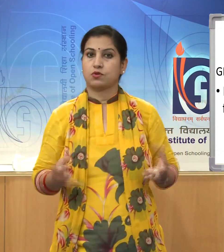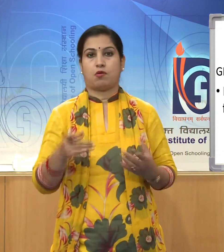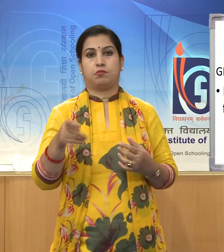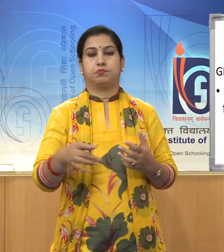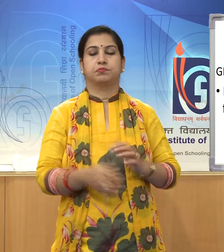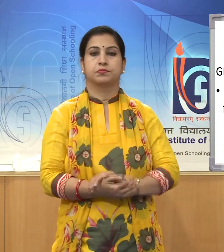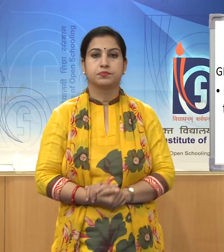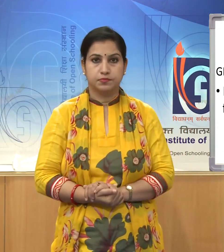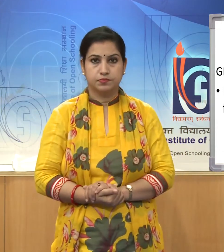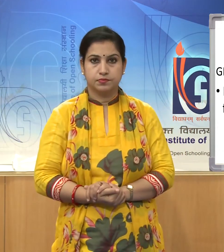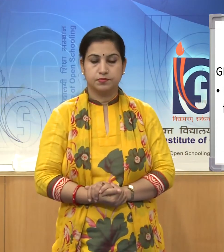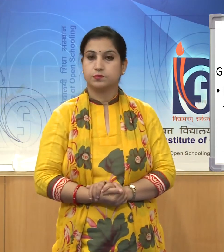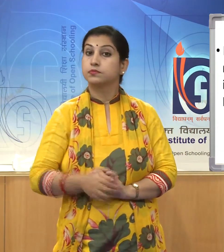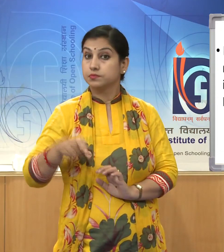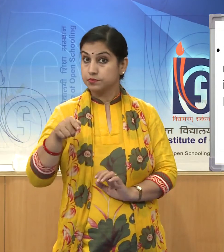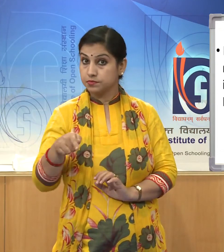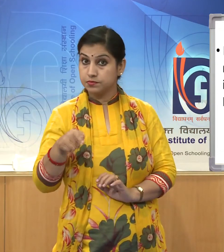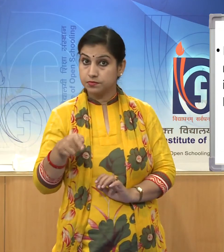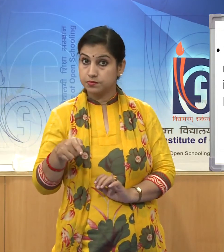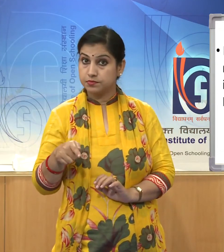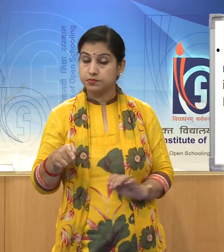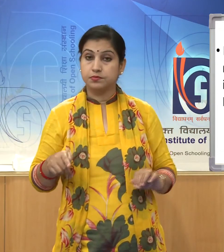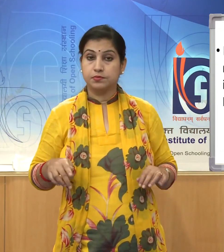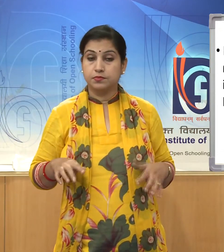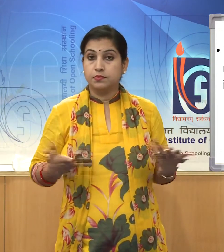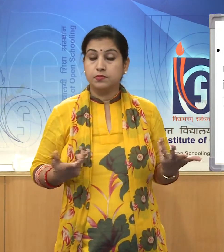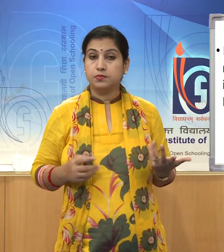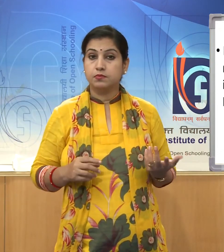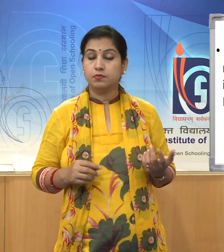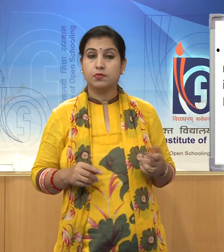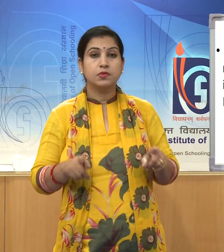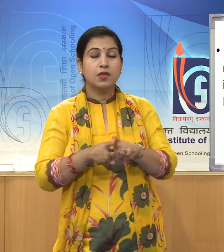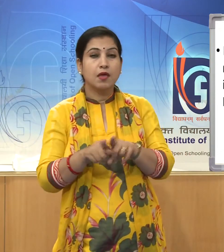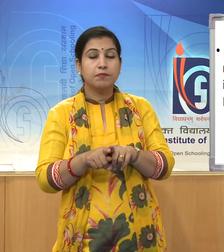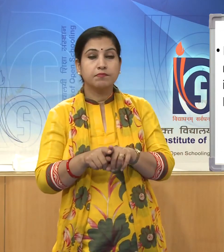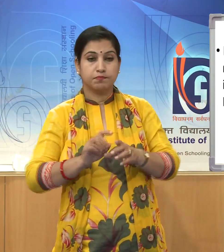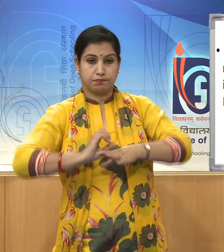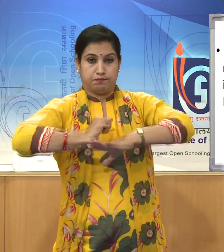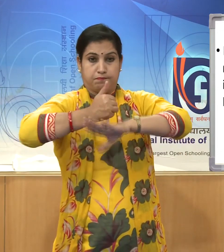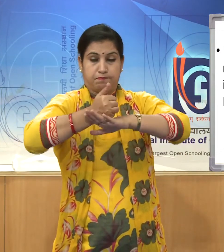painting. He laid the foundation for